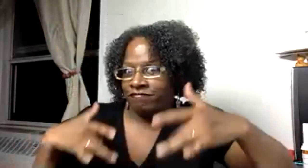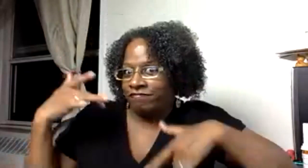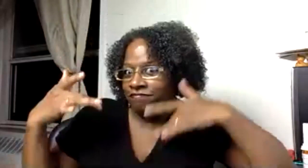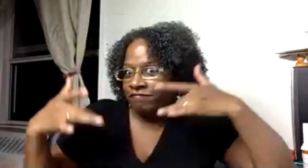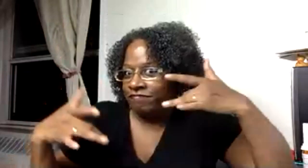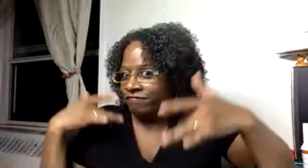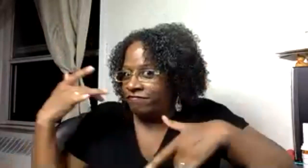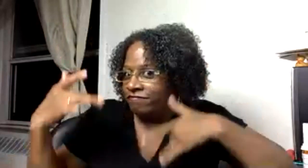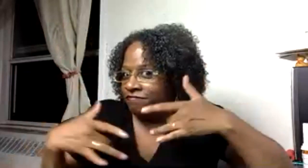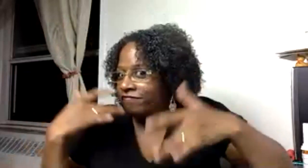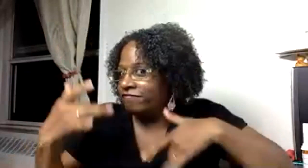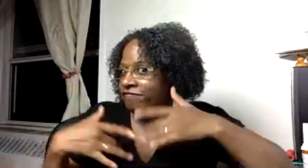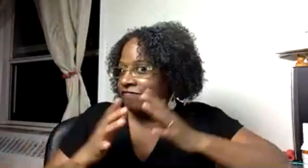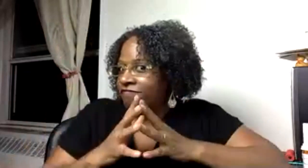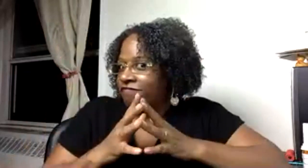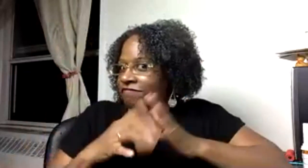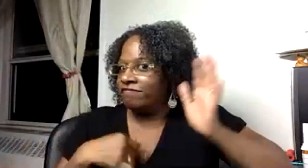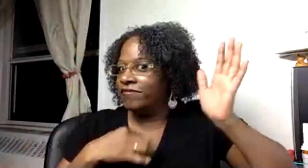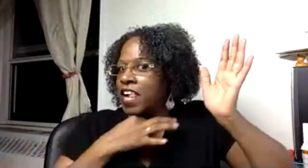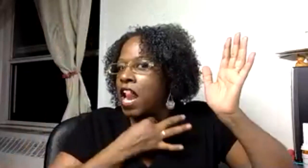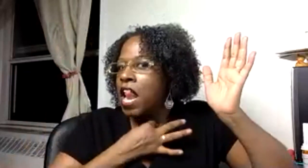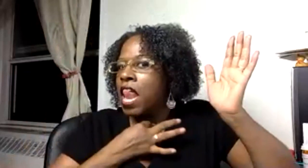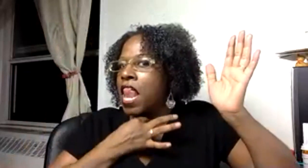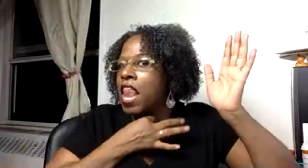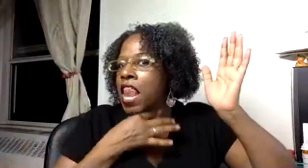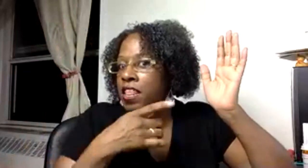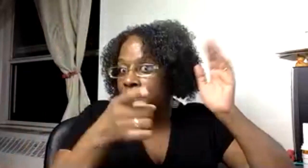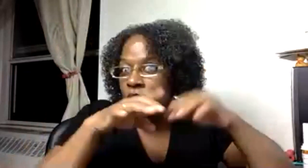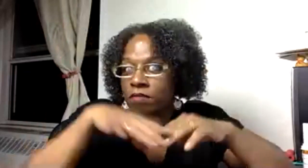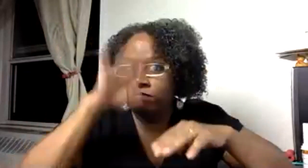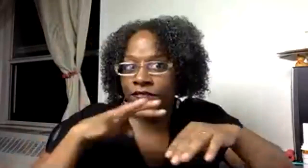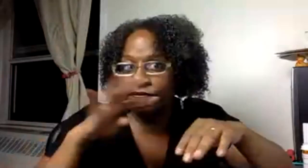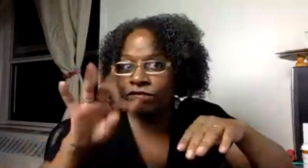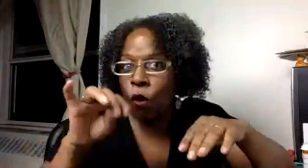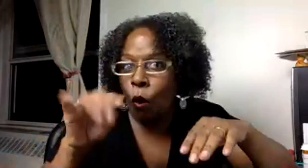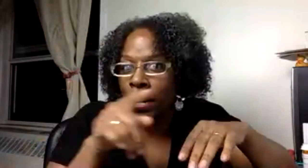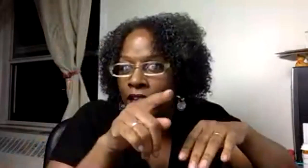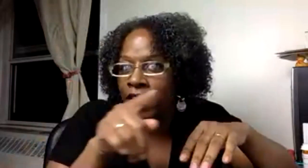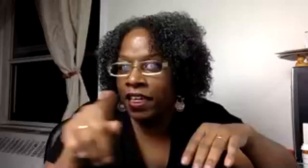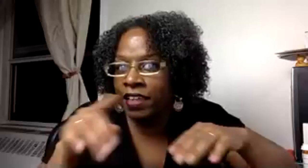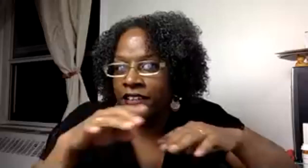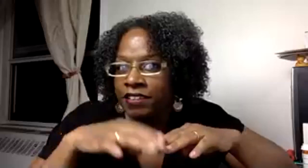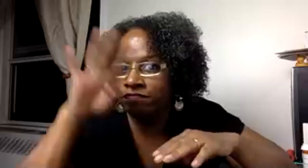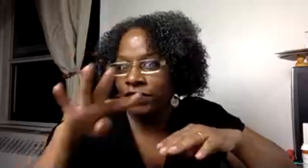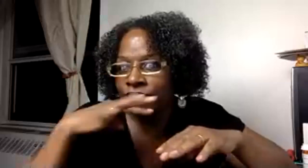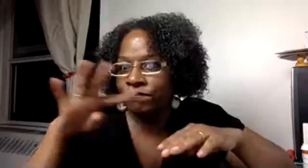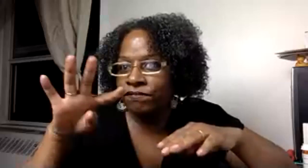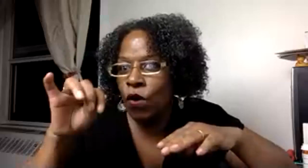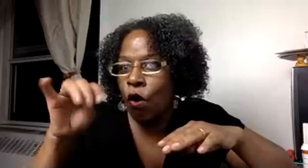host's request. It sounds pretty exciting, I think. I'm kind of curious to check it out. If you know, how many people here are over the age of